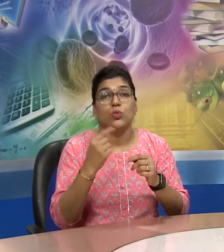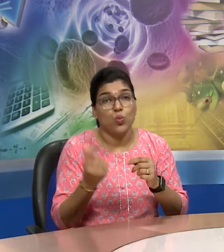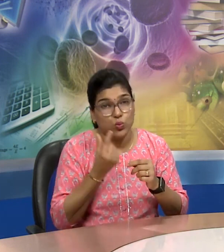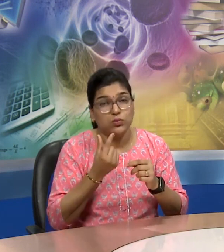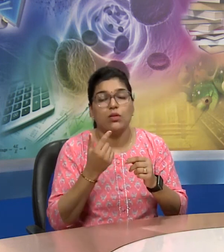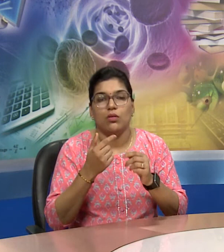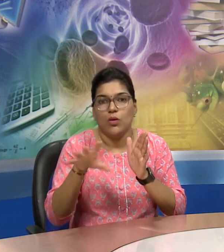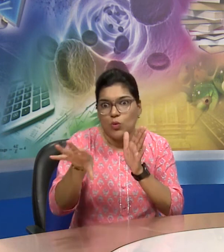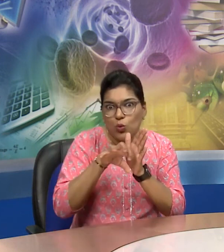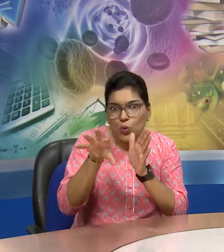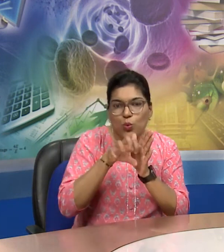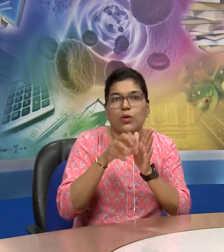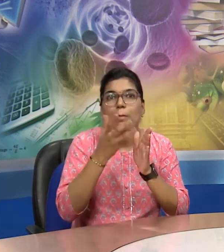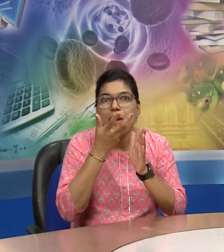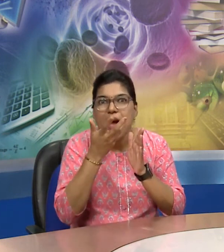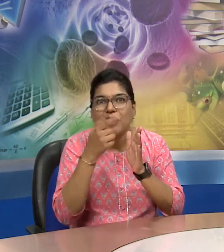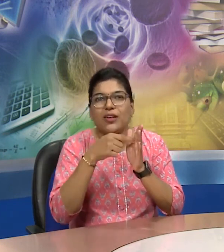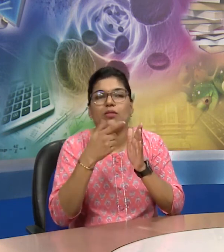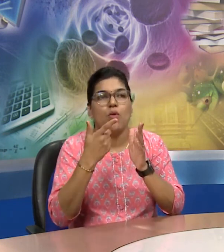moisture and nutrients.